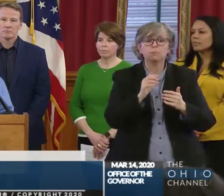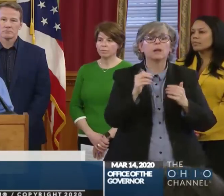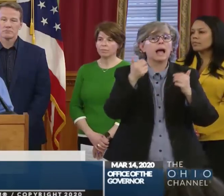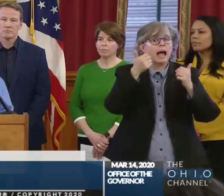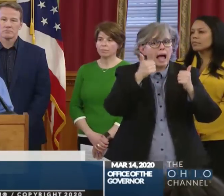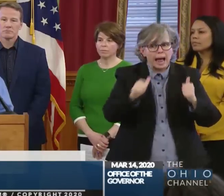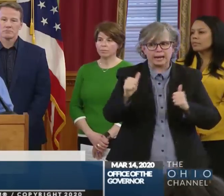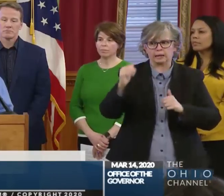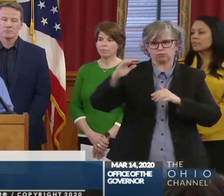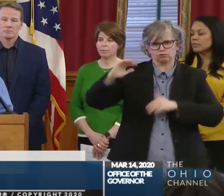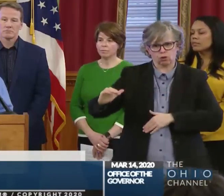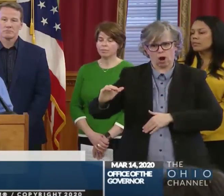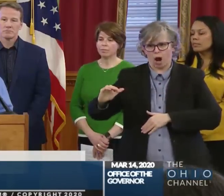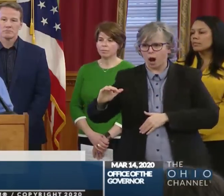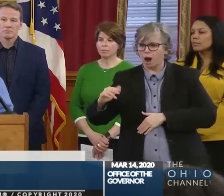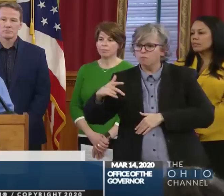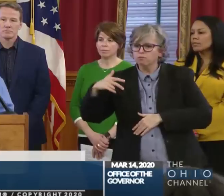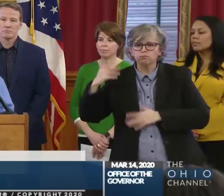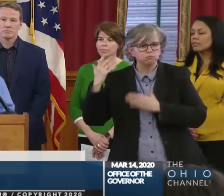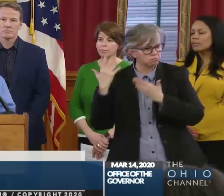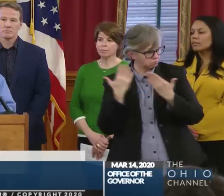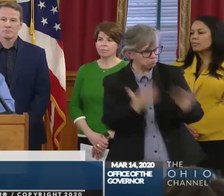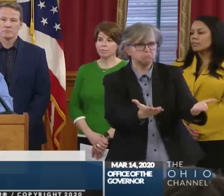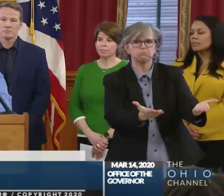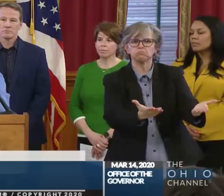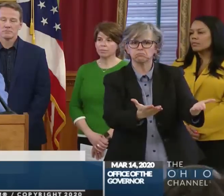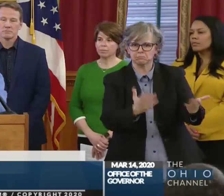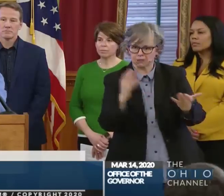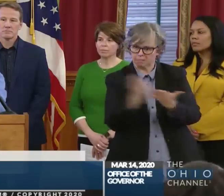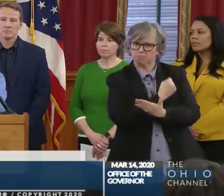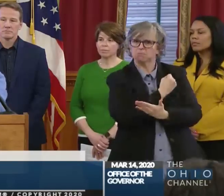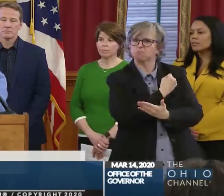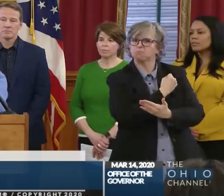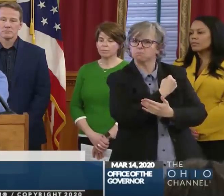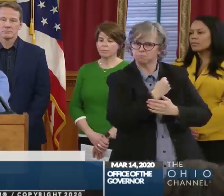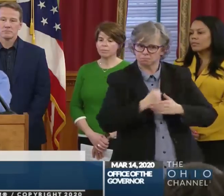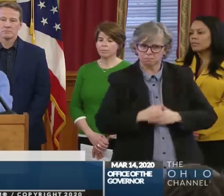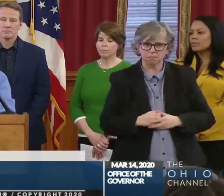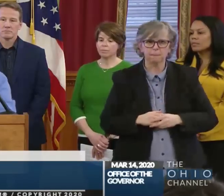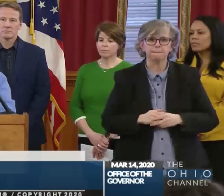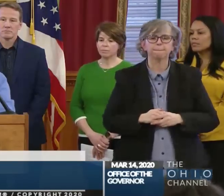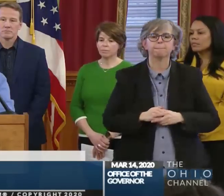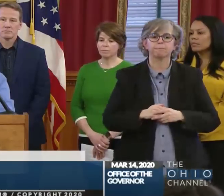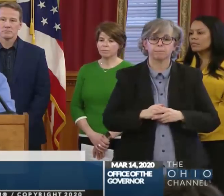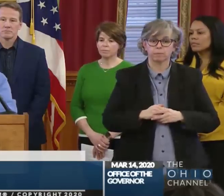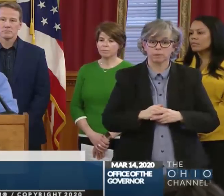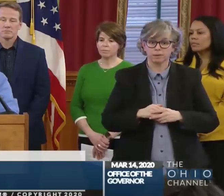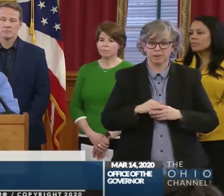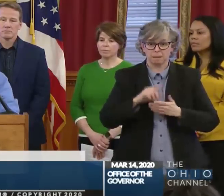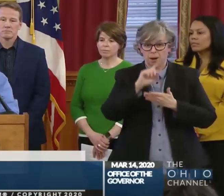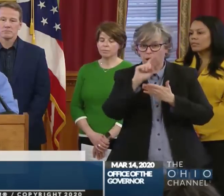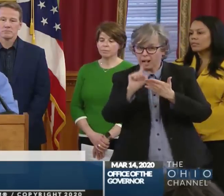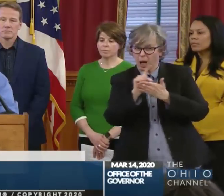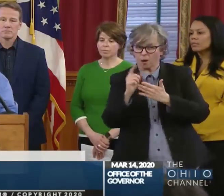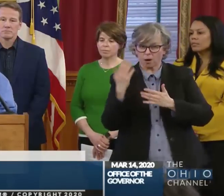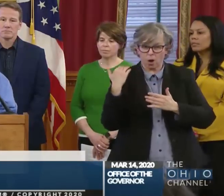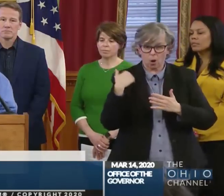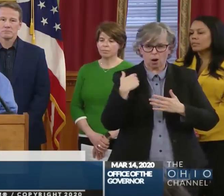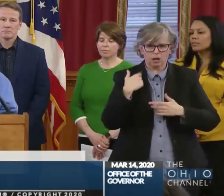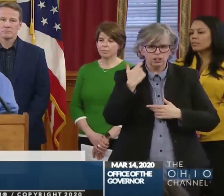18 years of age and under. I just got off the phone about an hour ago with